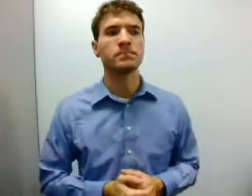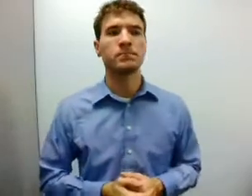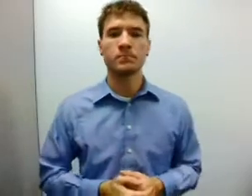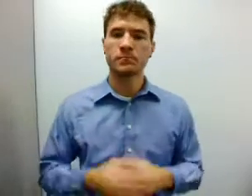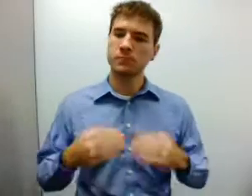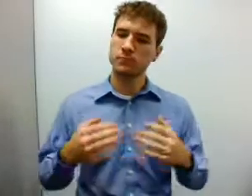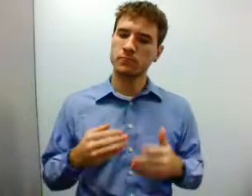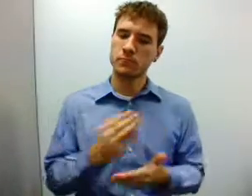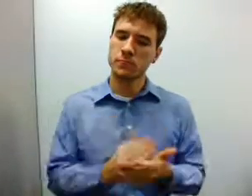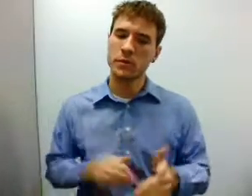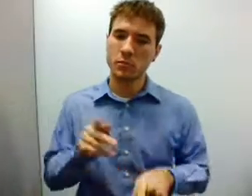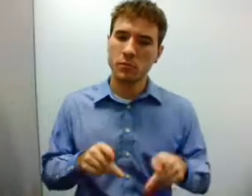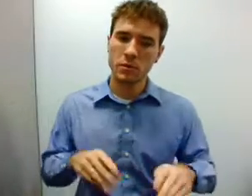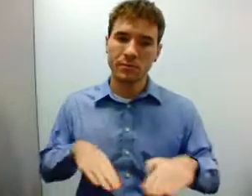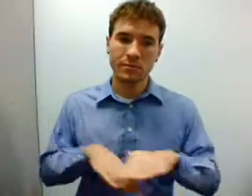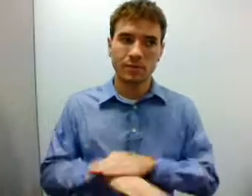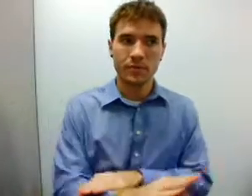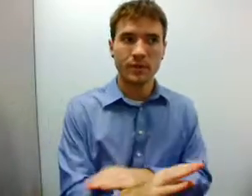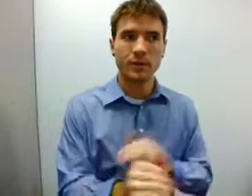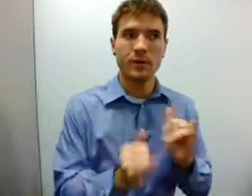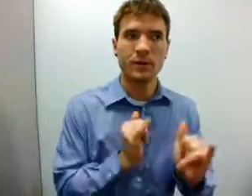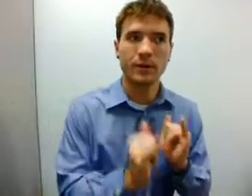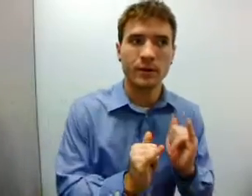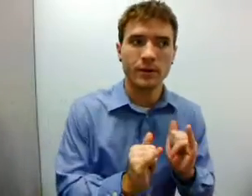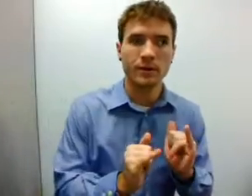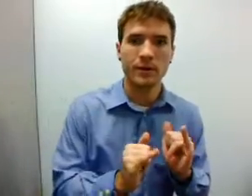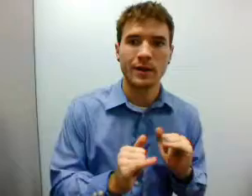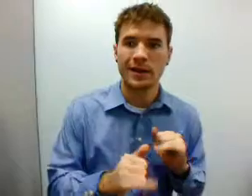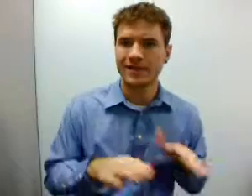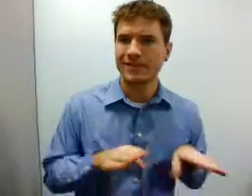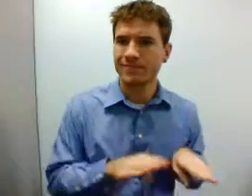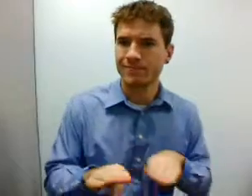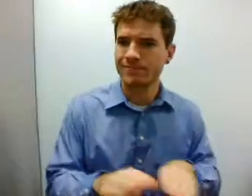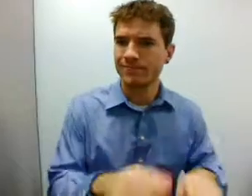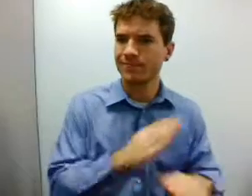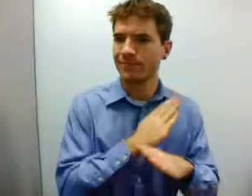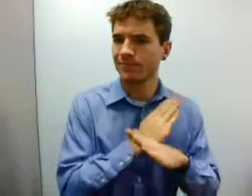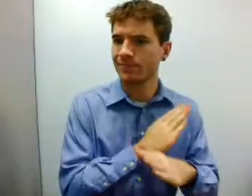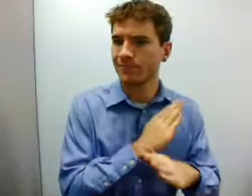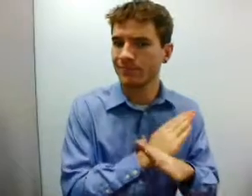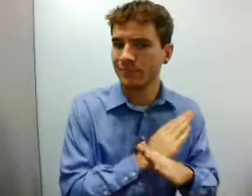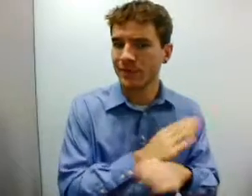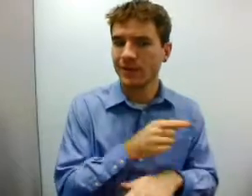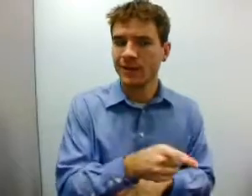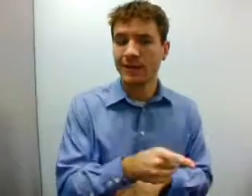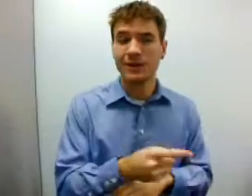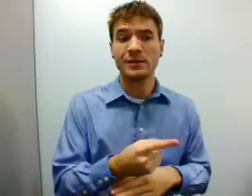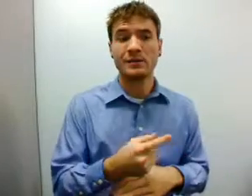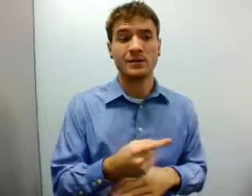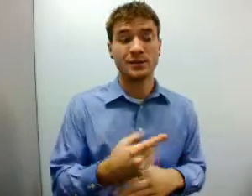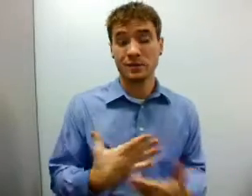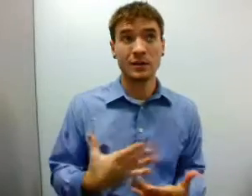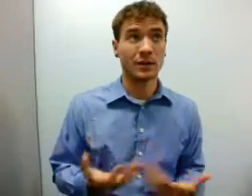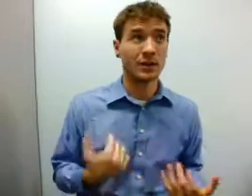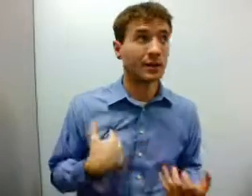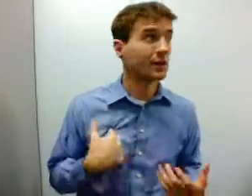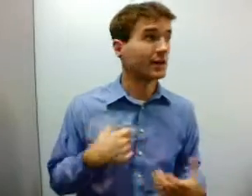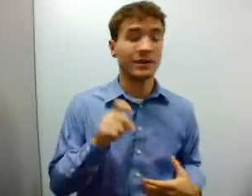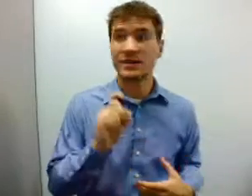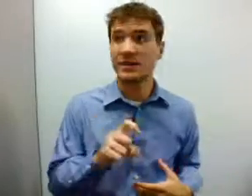walk in a little defensively because they really need a job. And they hear the words, you're overqualified,